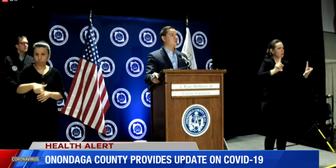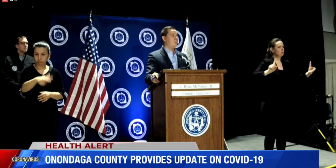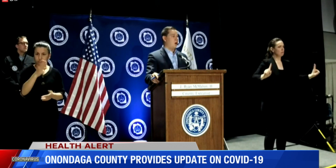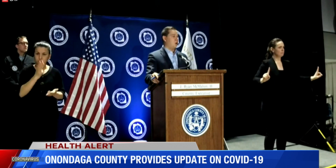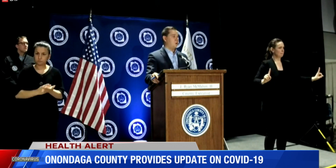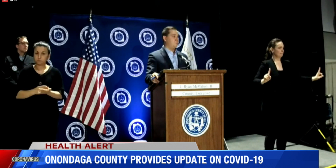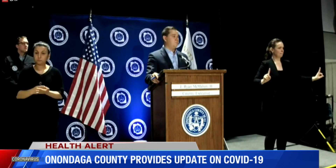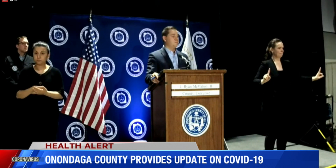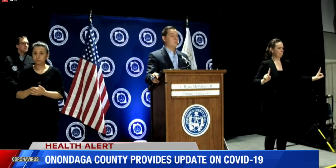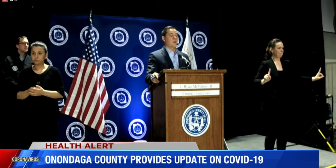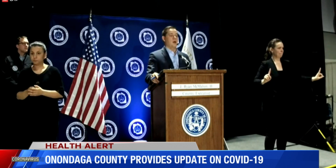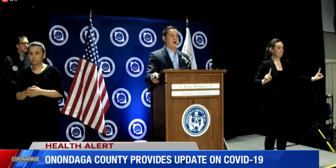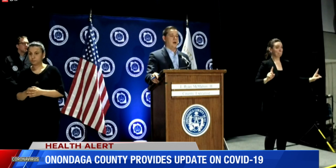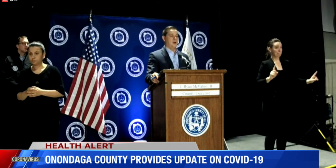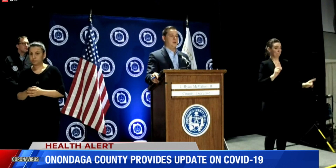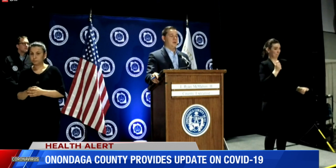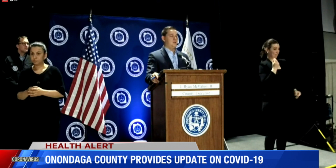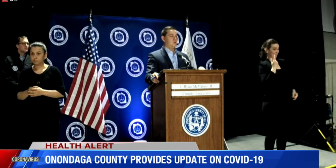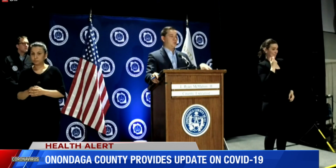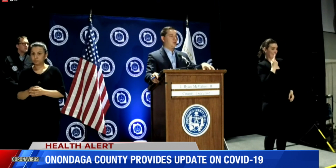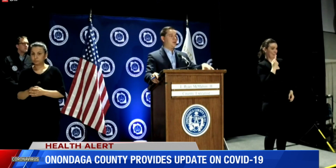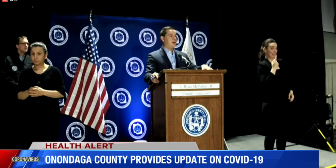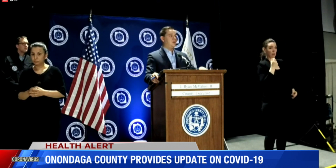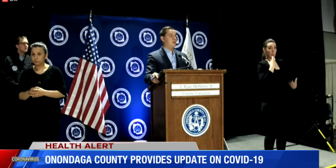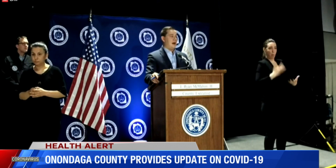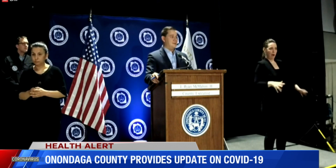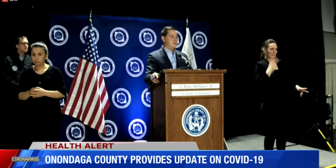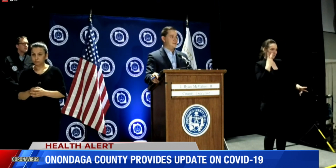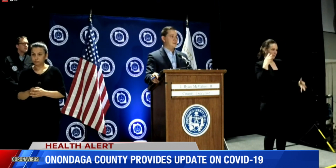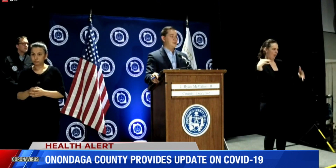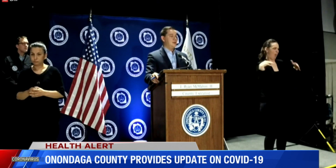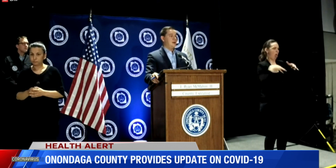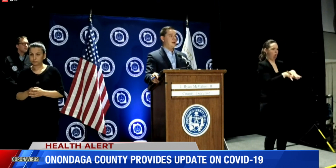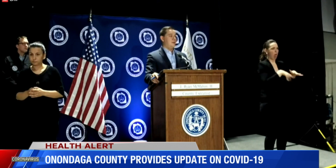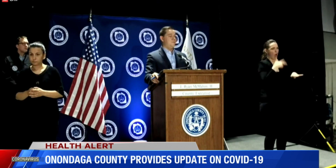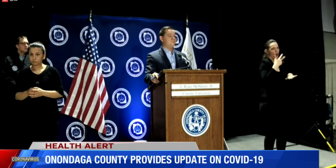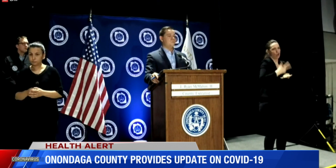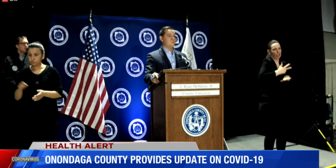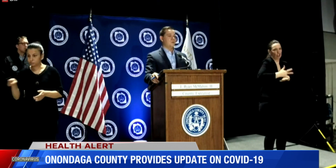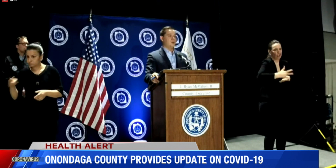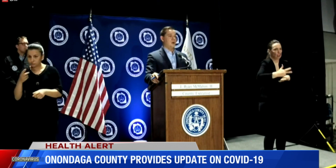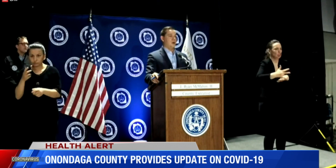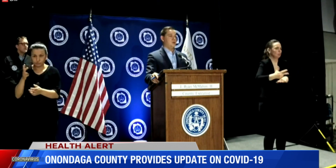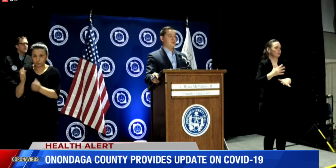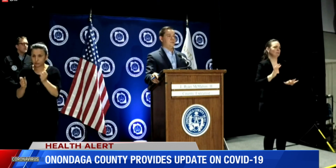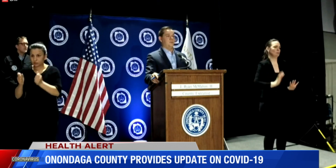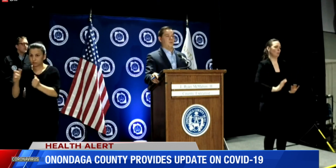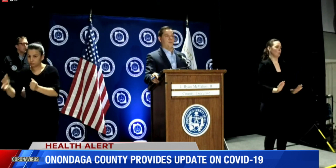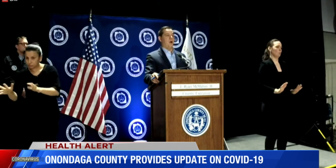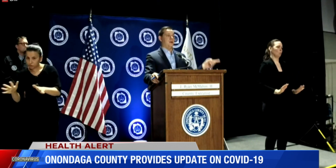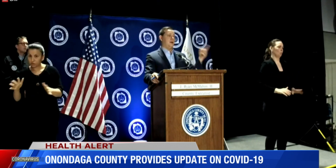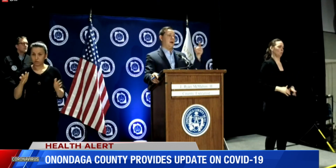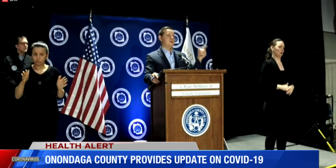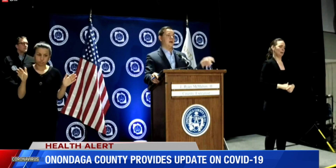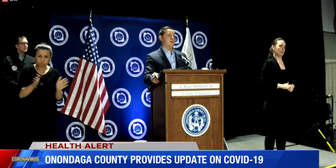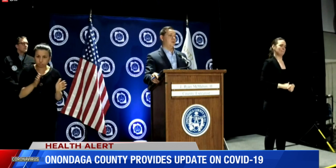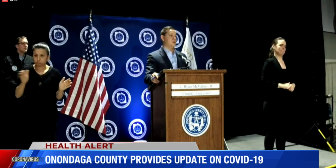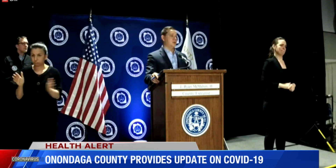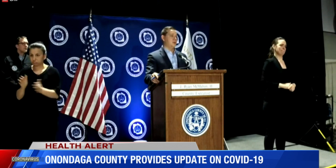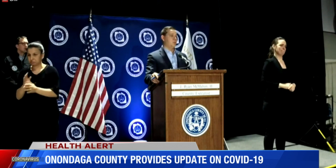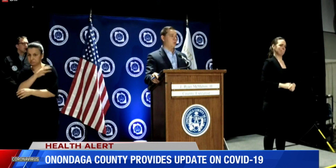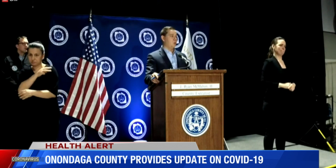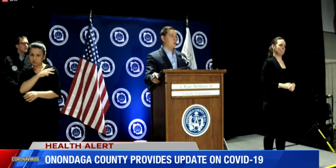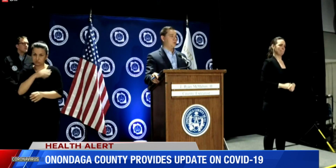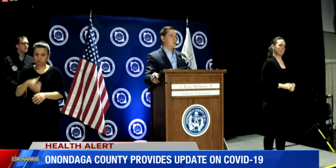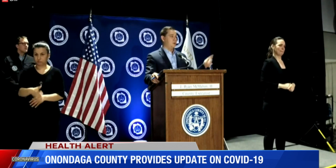you can park. So we're shutting down lots. I heard some people were parking outside in the village